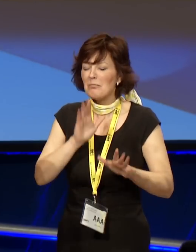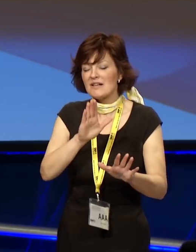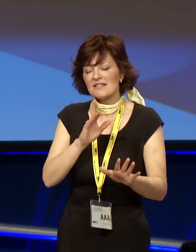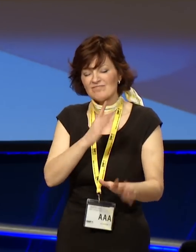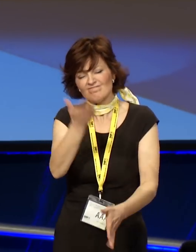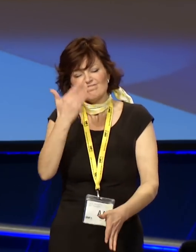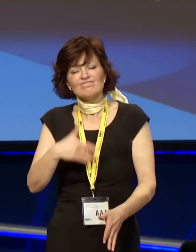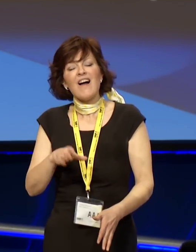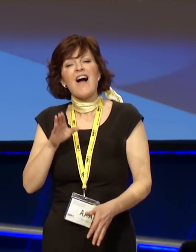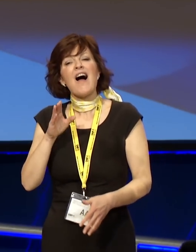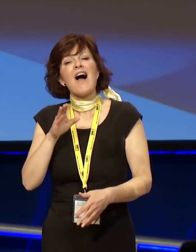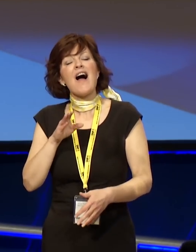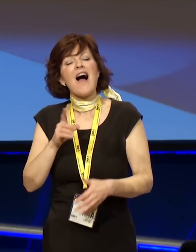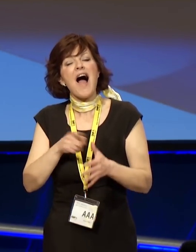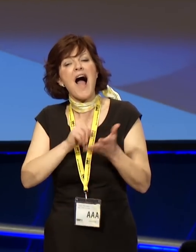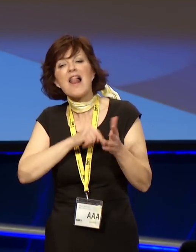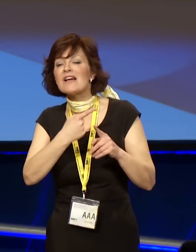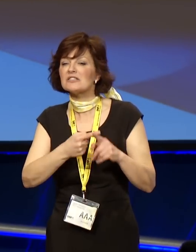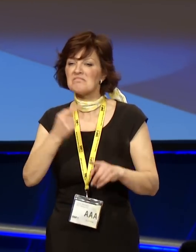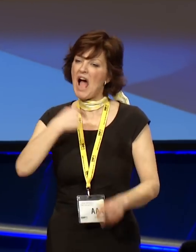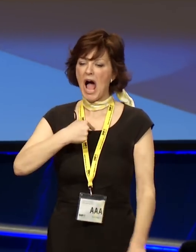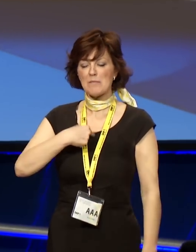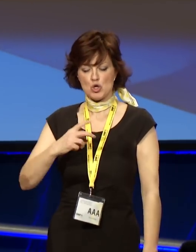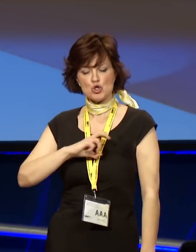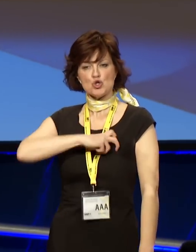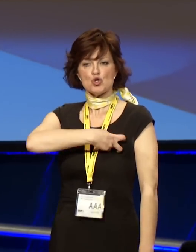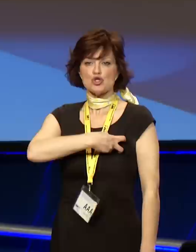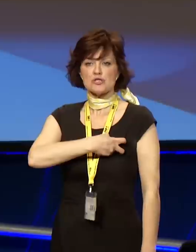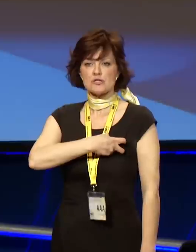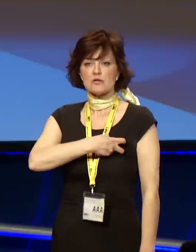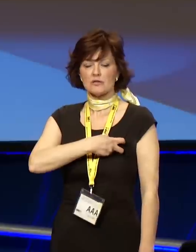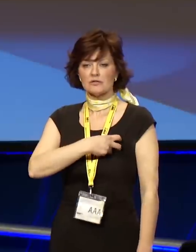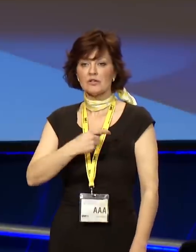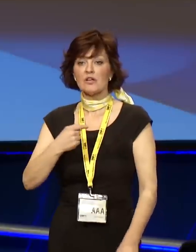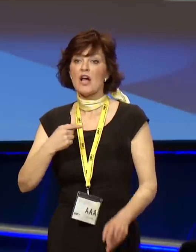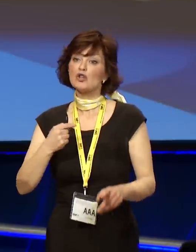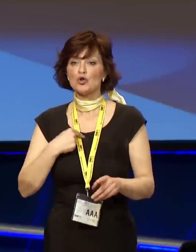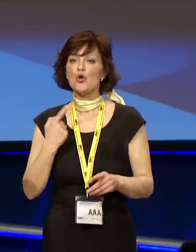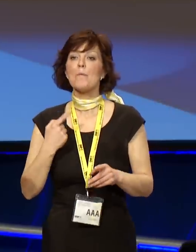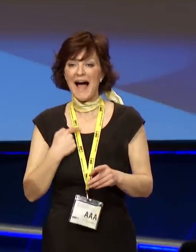Alec, I'm a unionist to my fingertips.